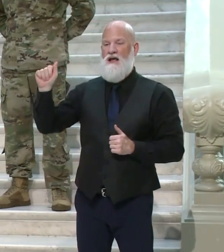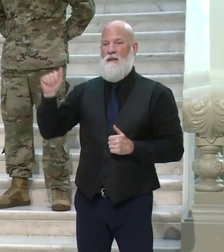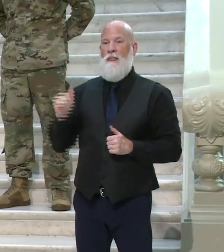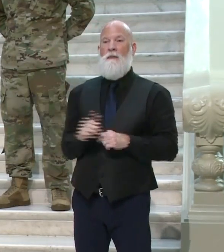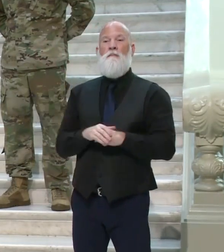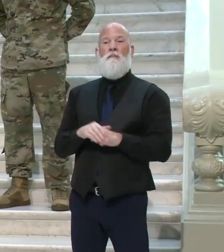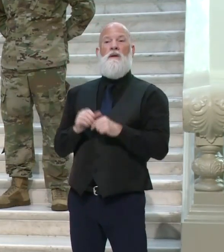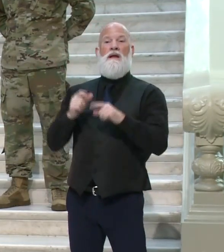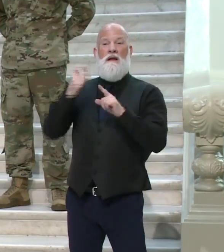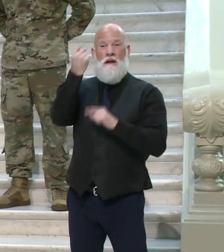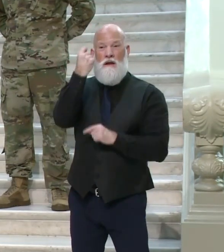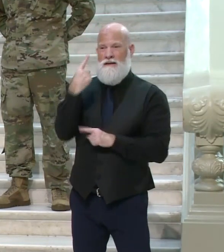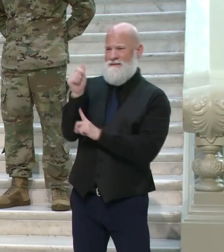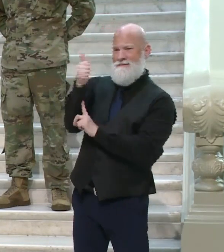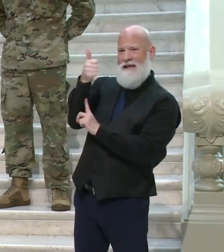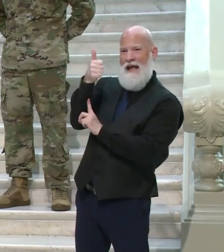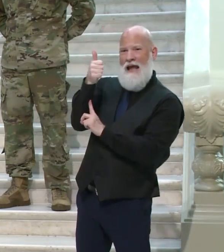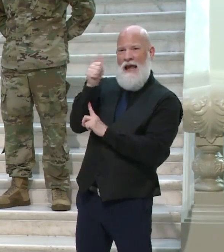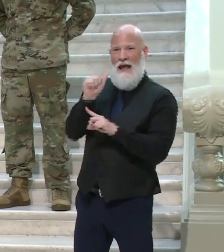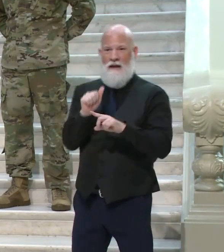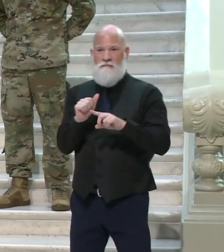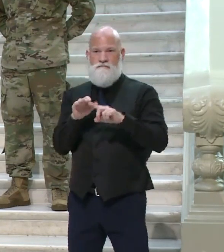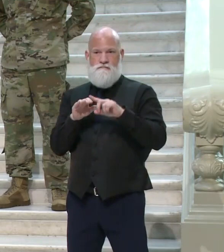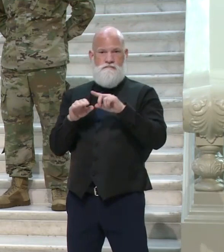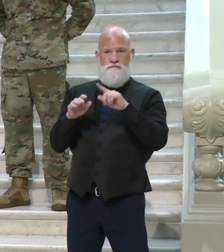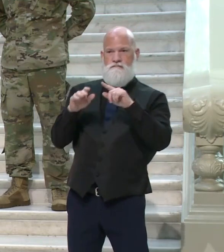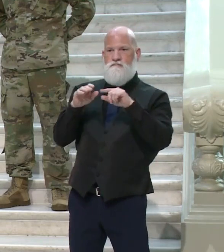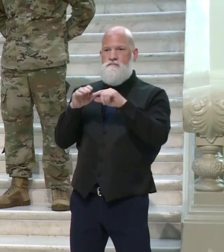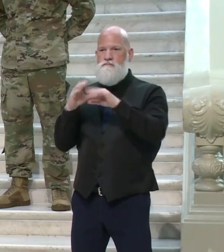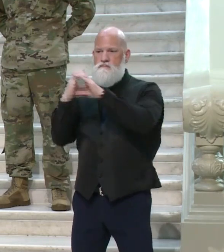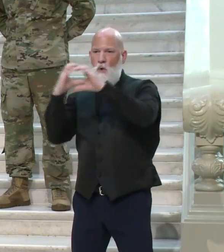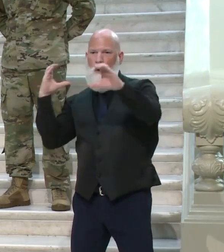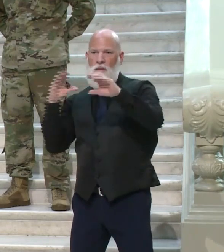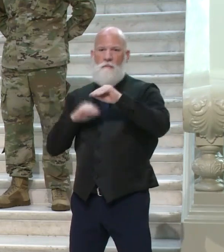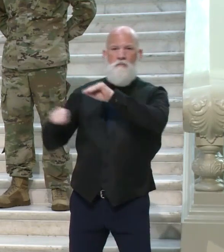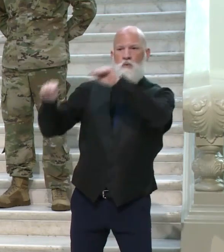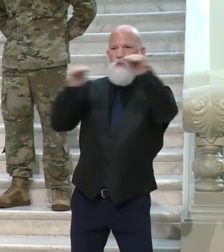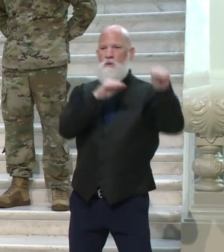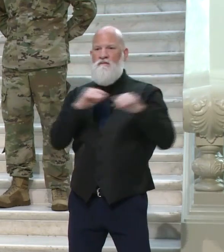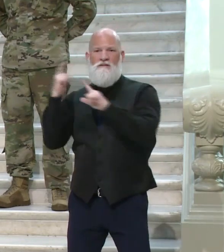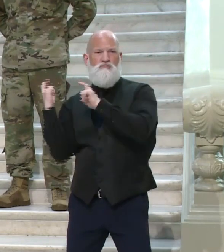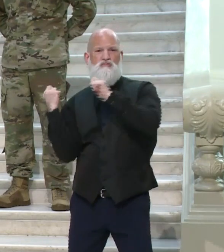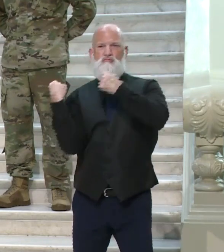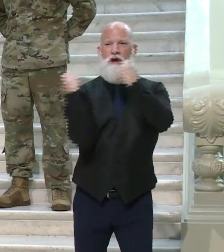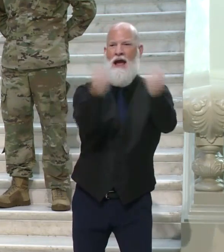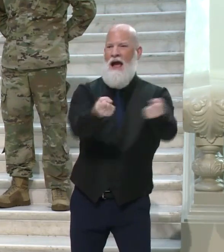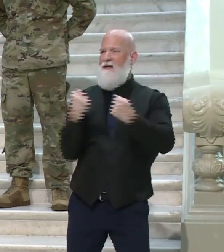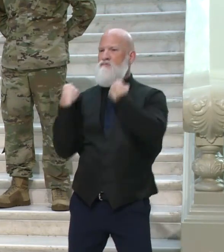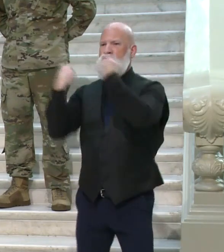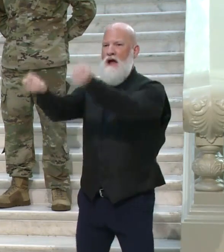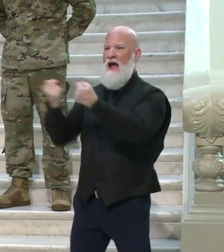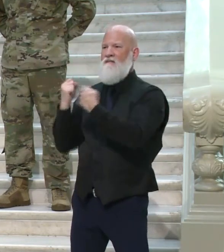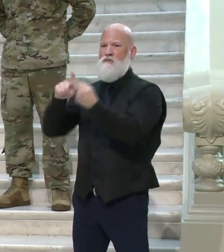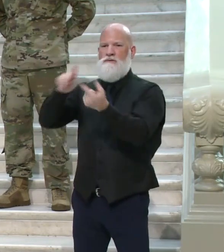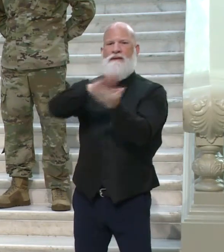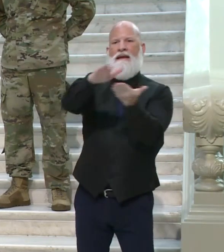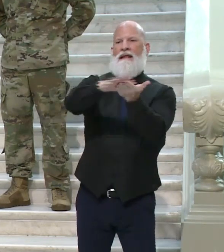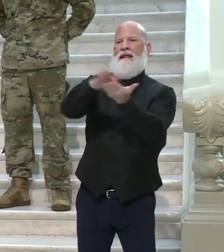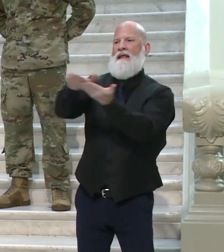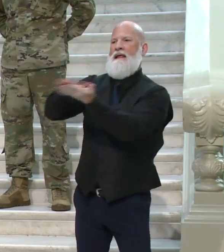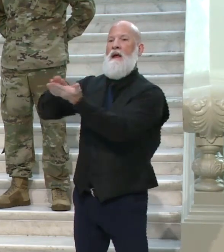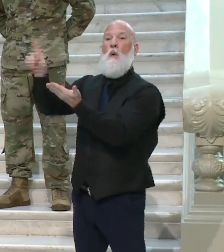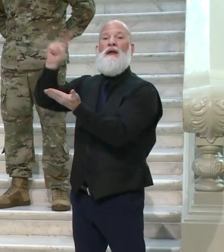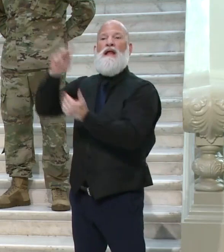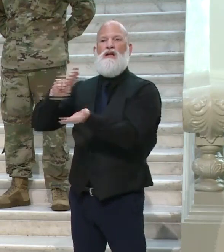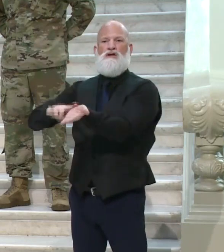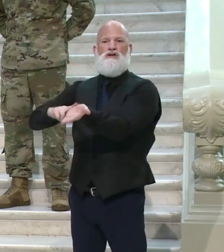for test specimen collection, focusing on nursing homes, first responders, law enforcement, and mental health facilities